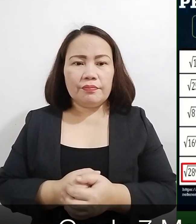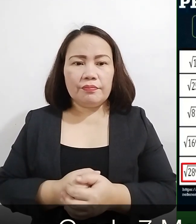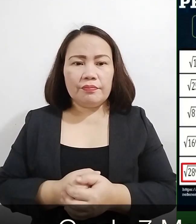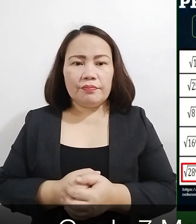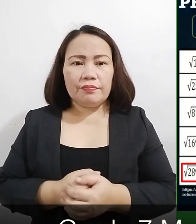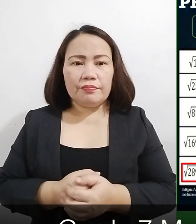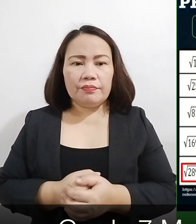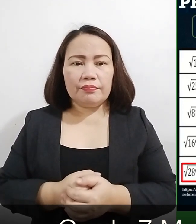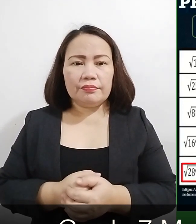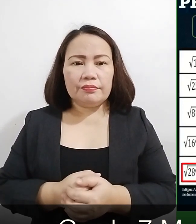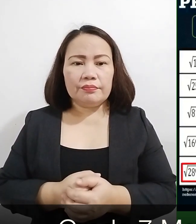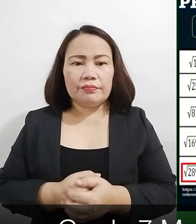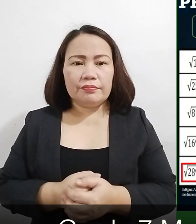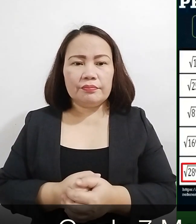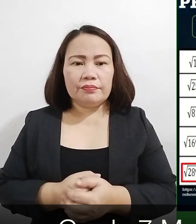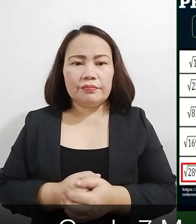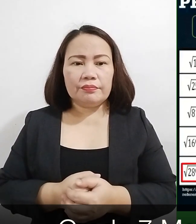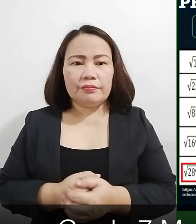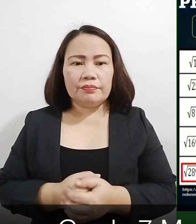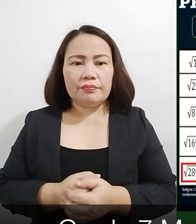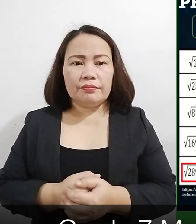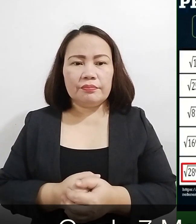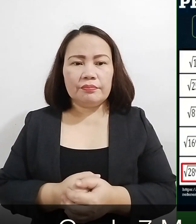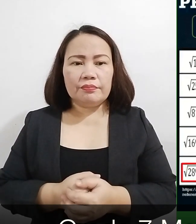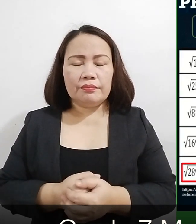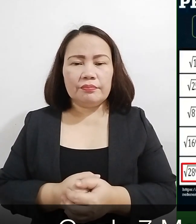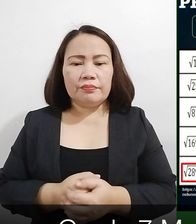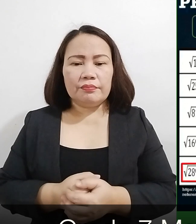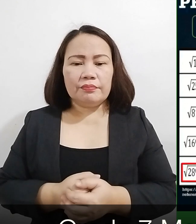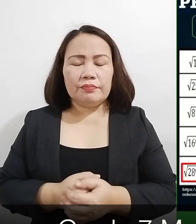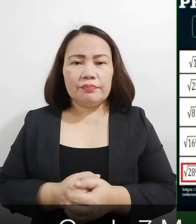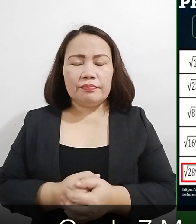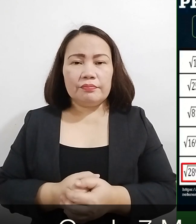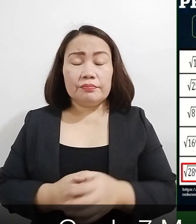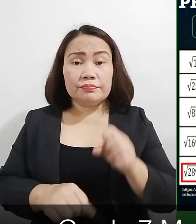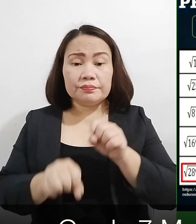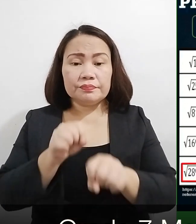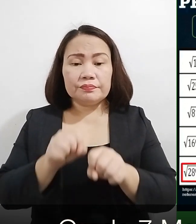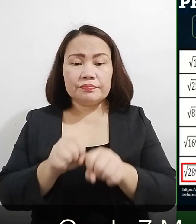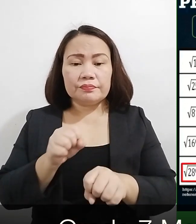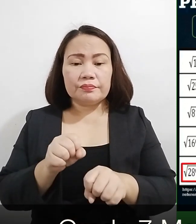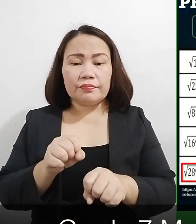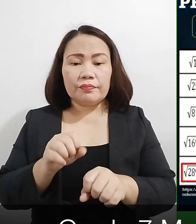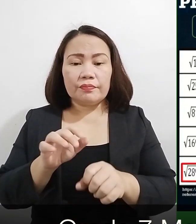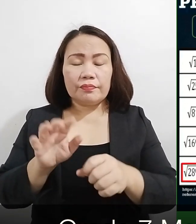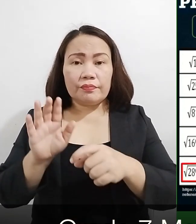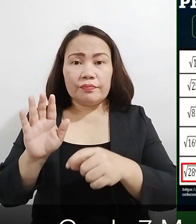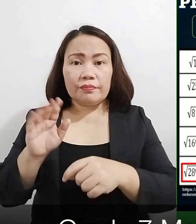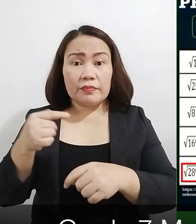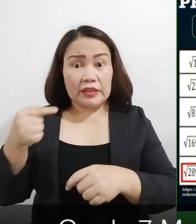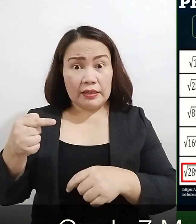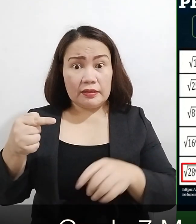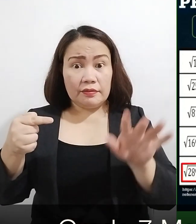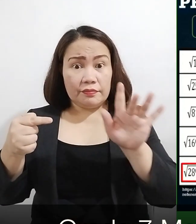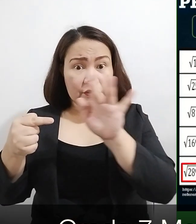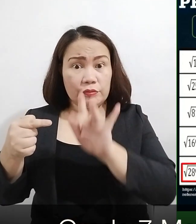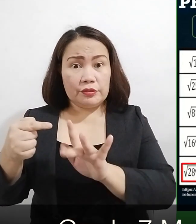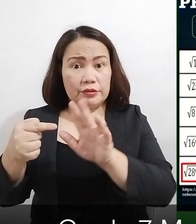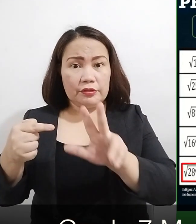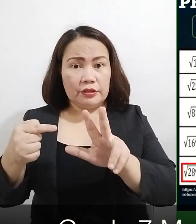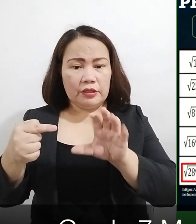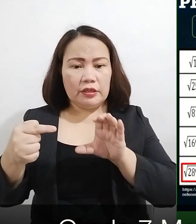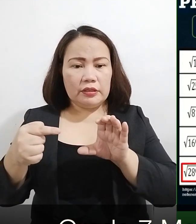Nag-negative lang siya dahil meron tayong negative outside the radical sign. Okay. So, therefore, negative square root